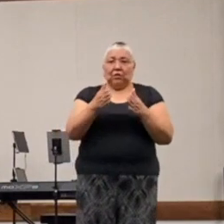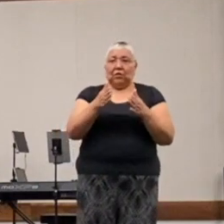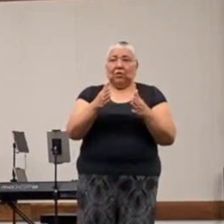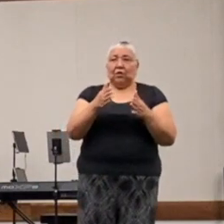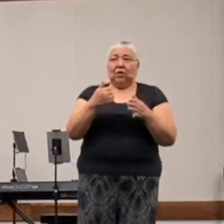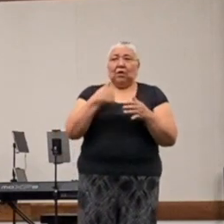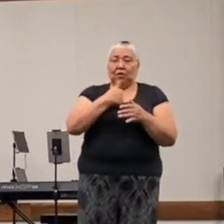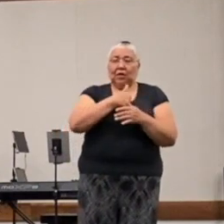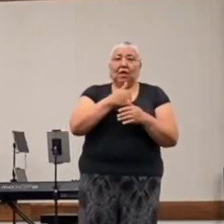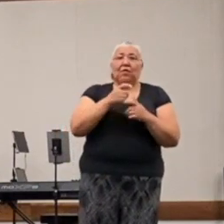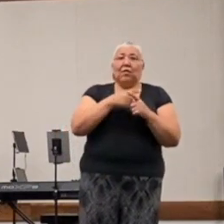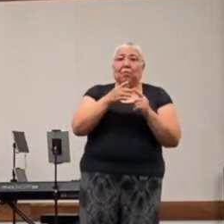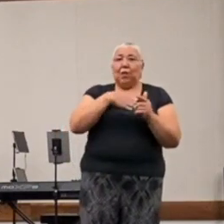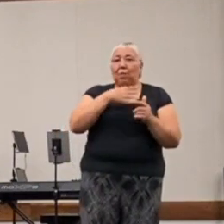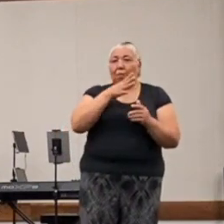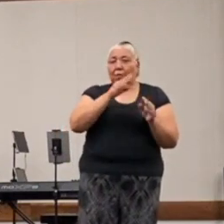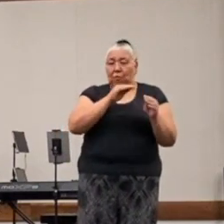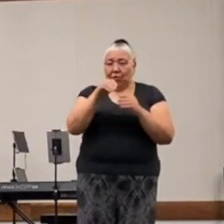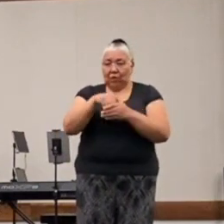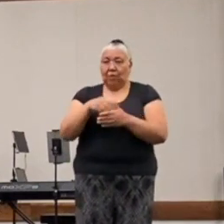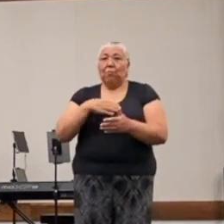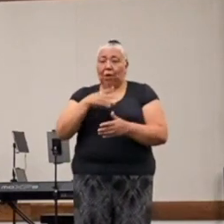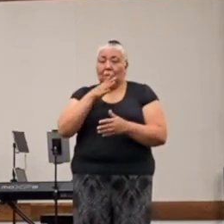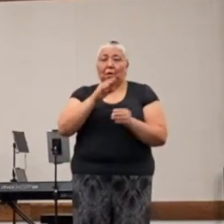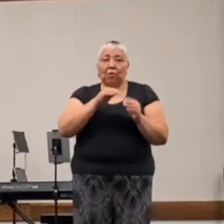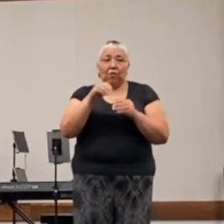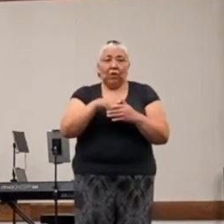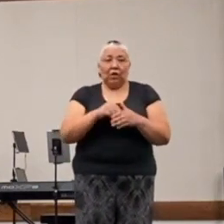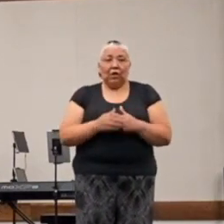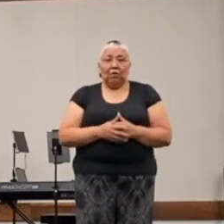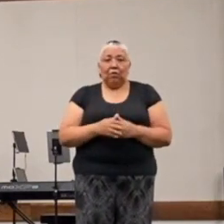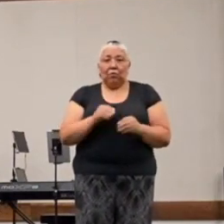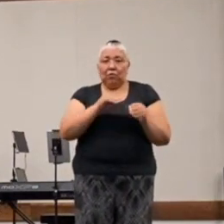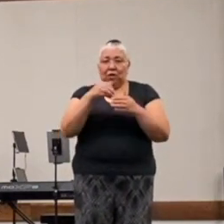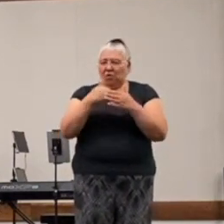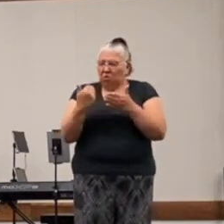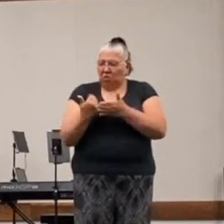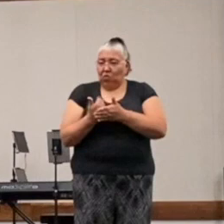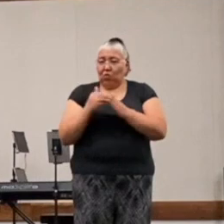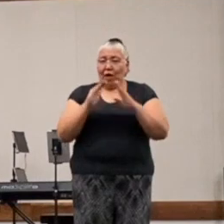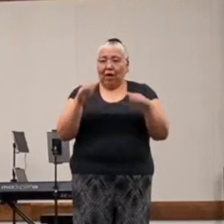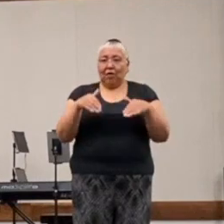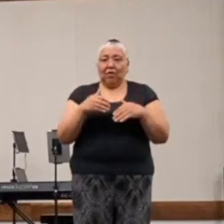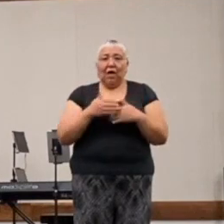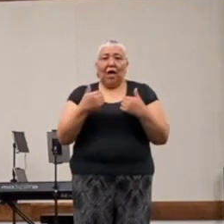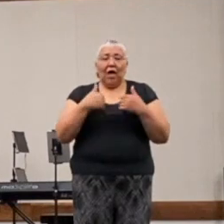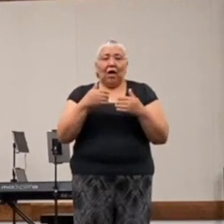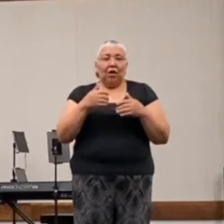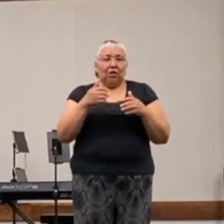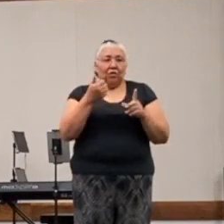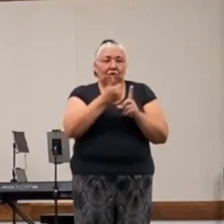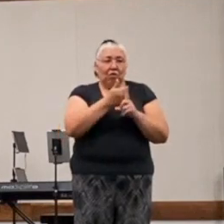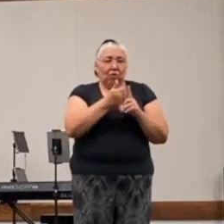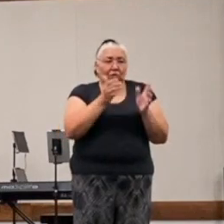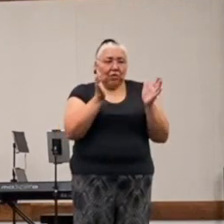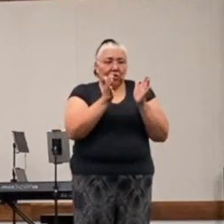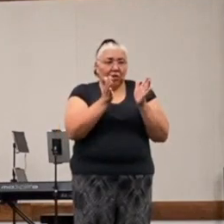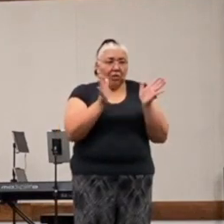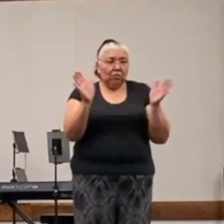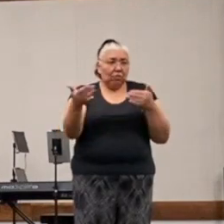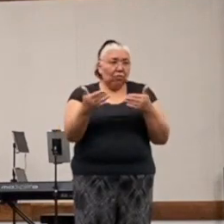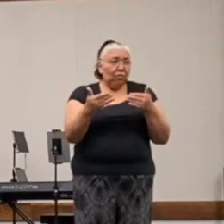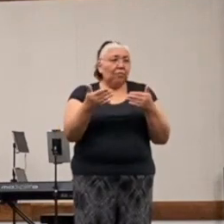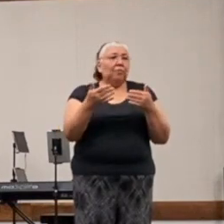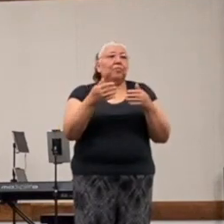in. And my mom did move in. We moved into a brand new house. We got her own little suite with a